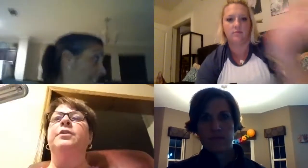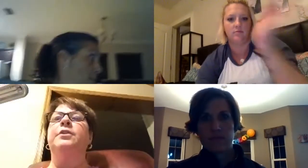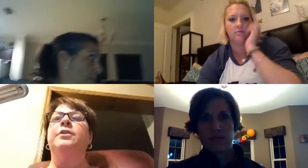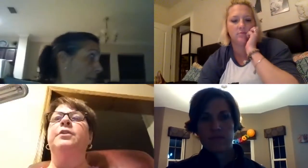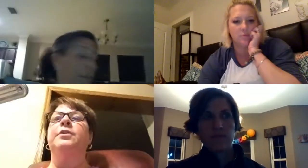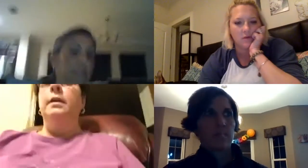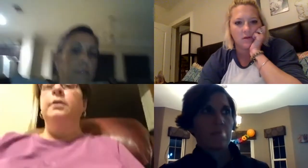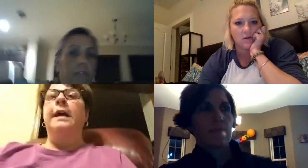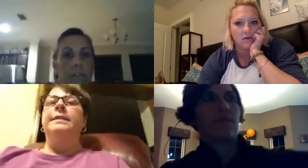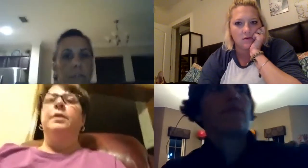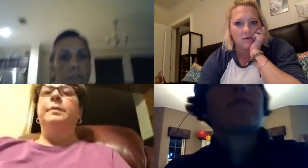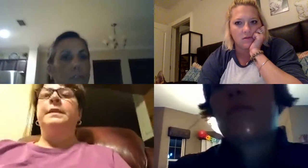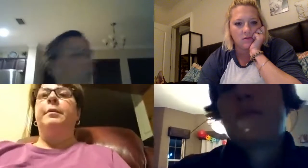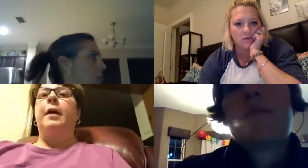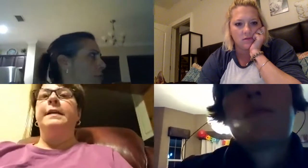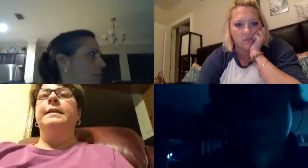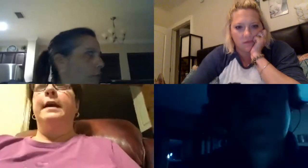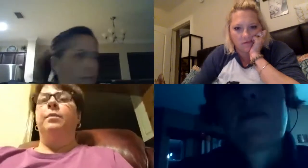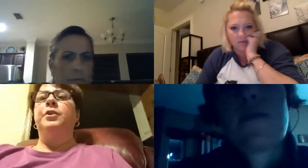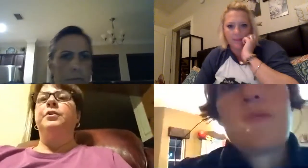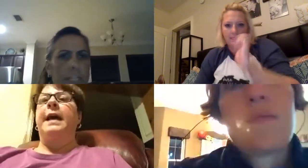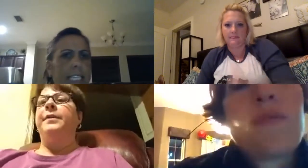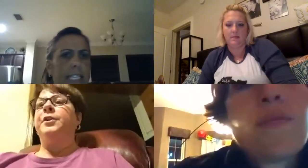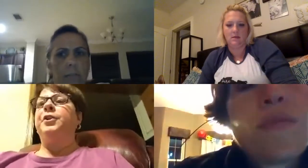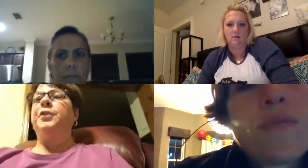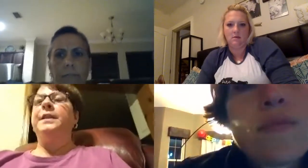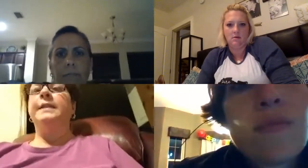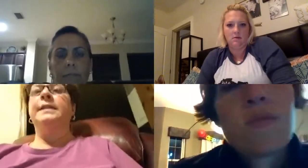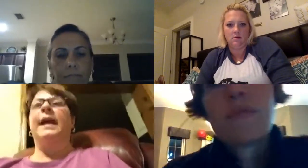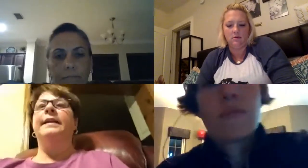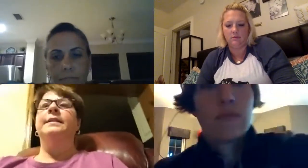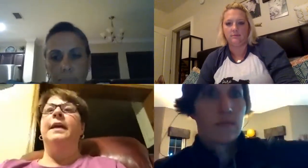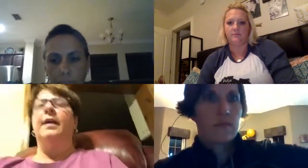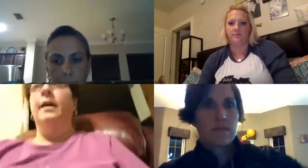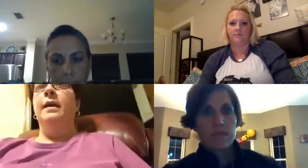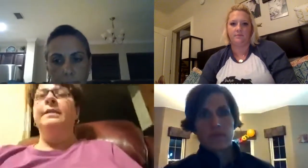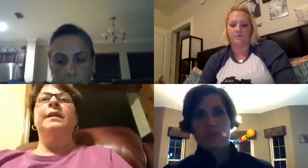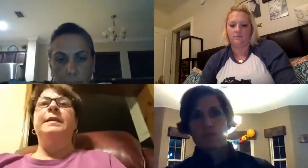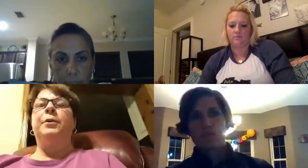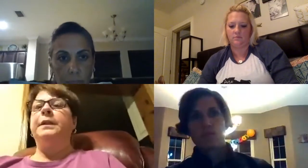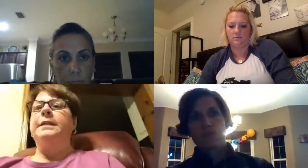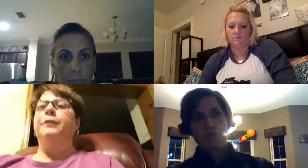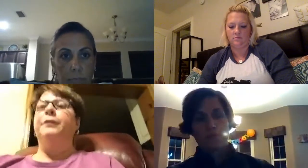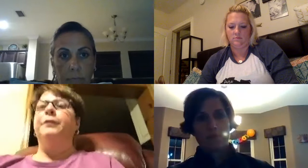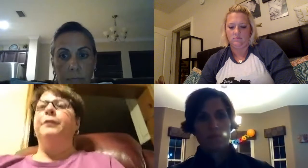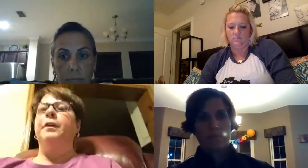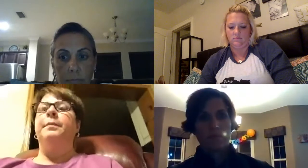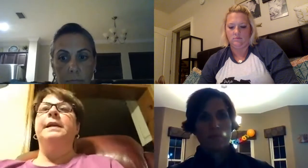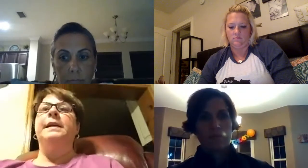Jim that you guys don't be surprised that when you're down there and you're using signs that it's going to be totally different because of